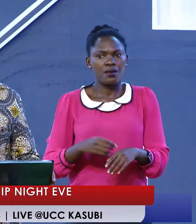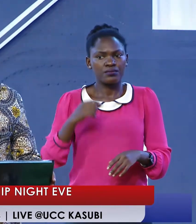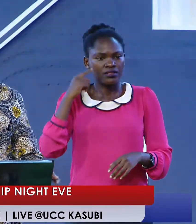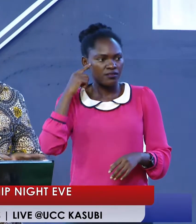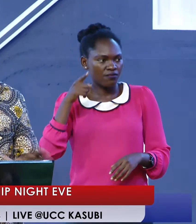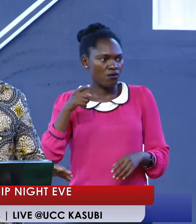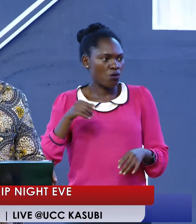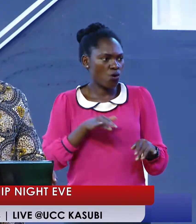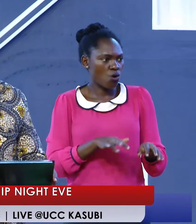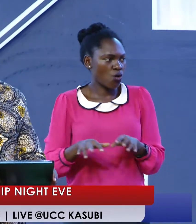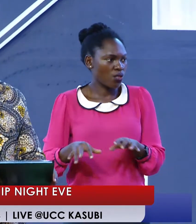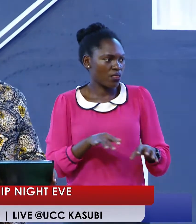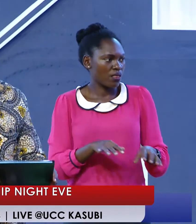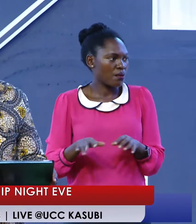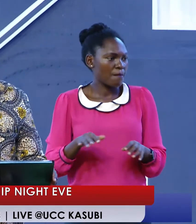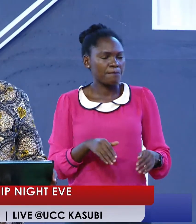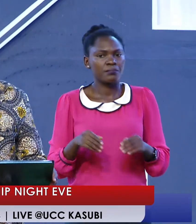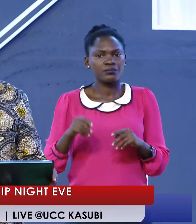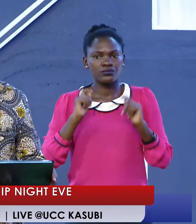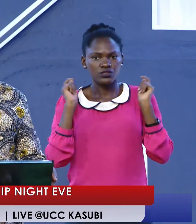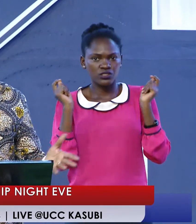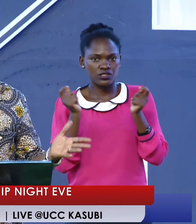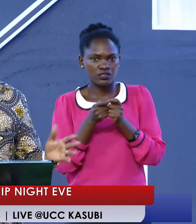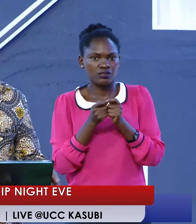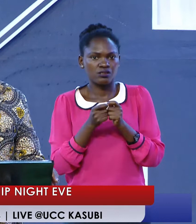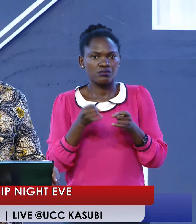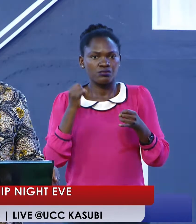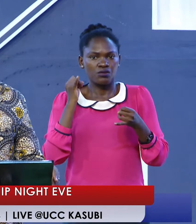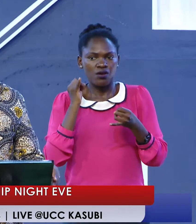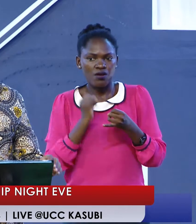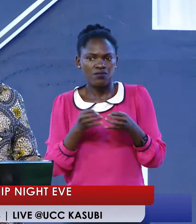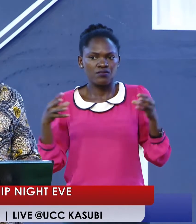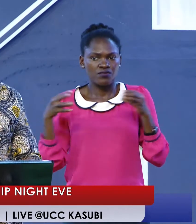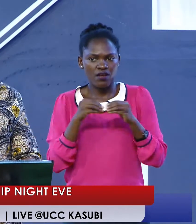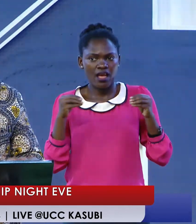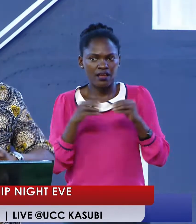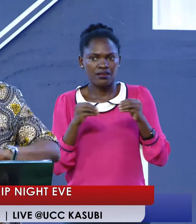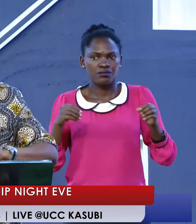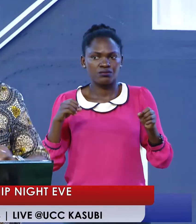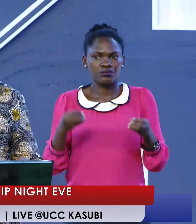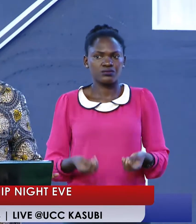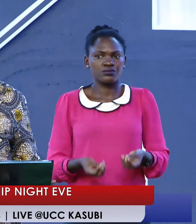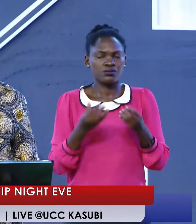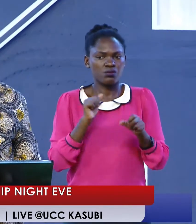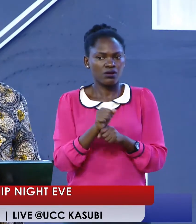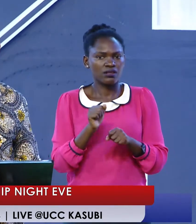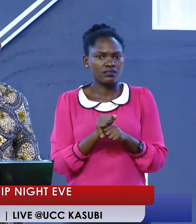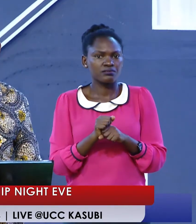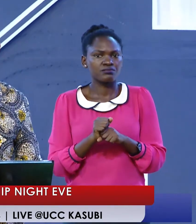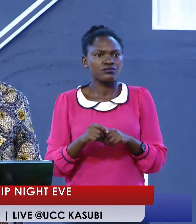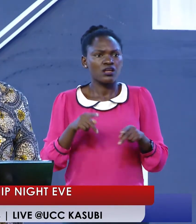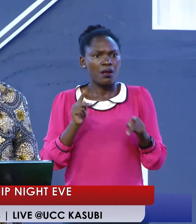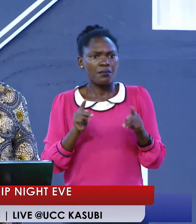team okora final touches. To do up with the final touches. All the people out there, please